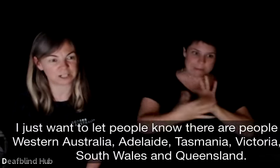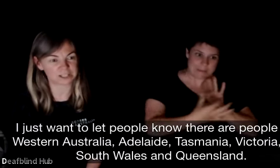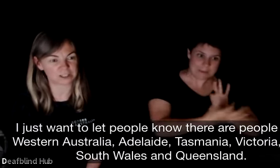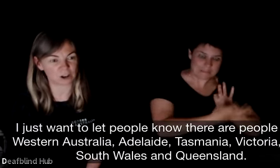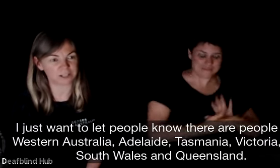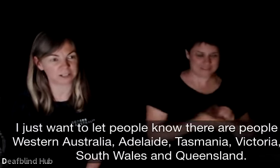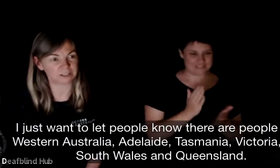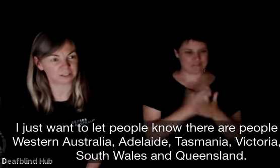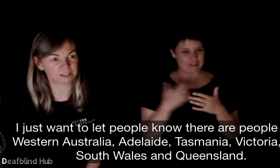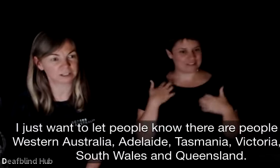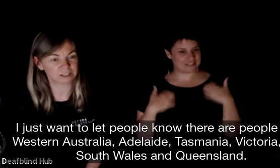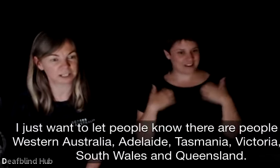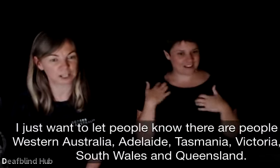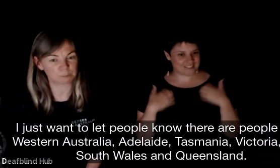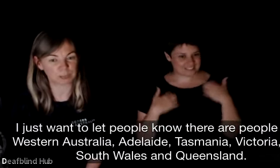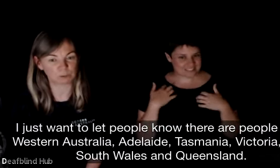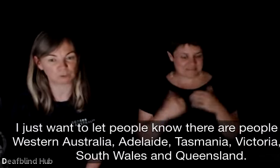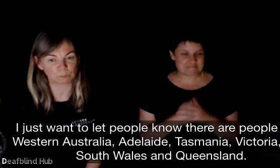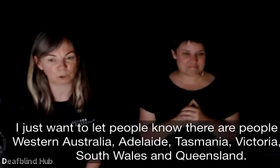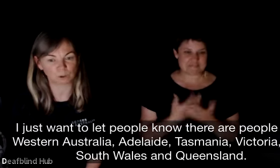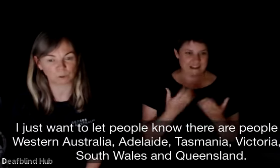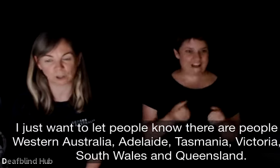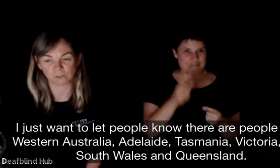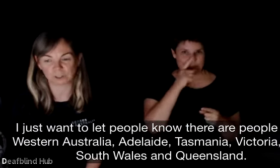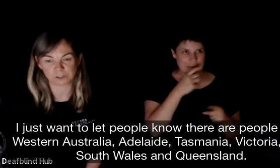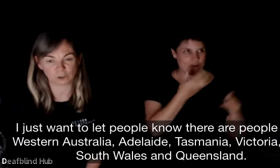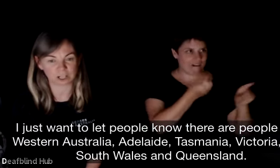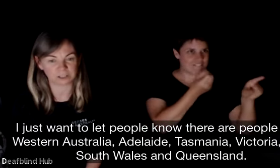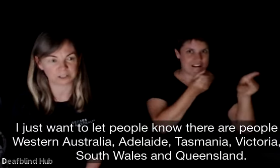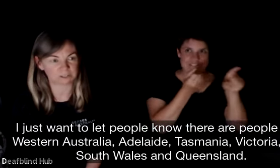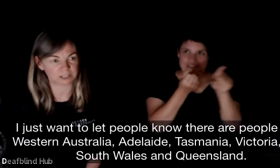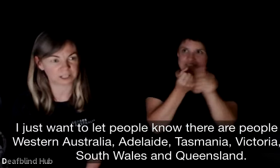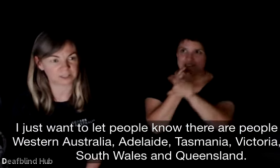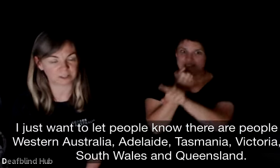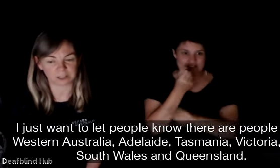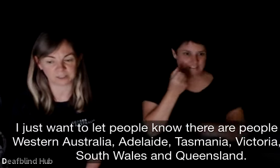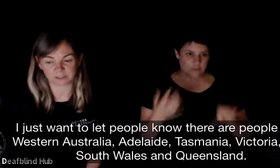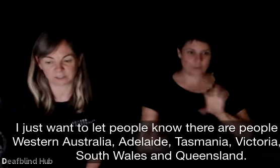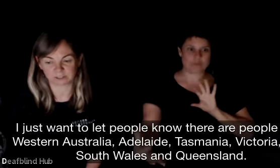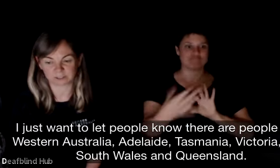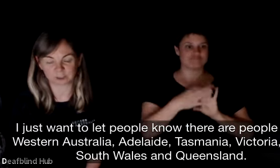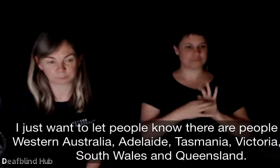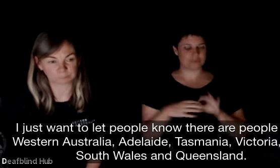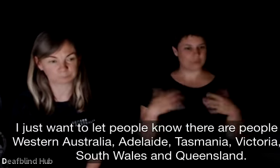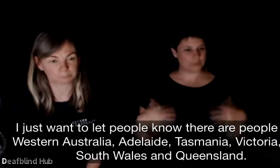very exciting to get people from all over Australia together like this.